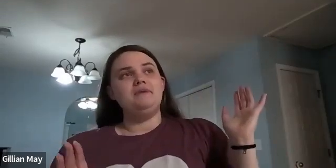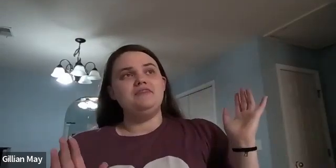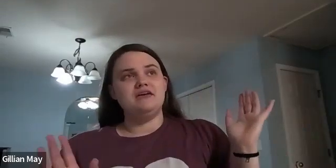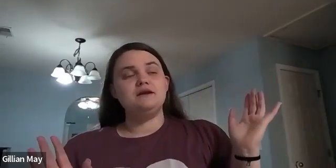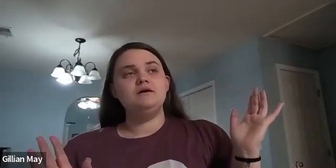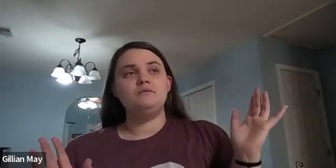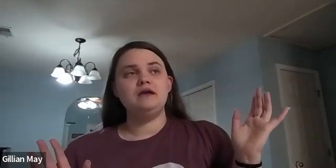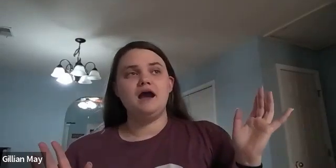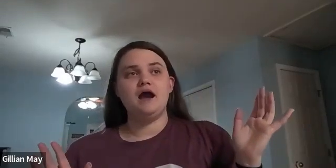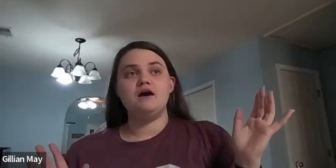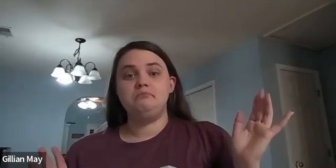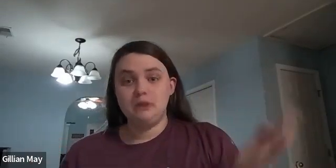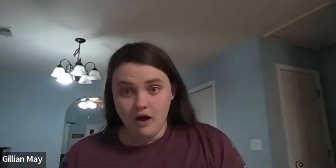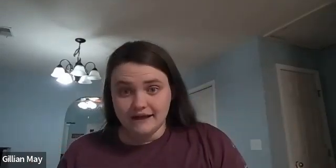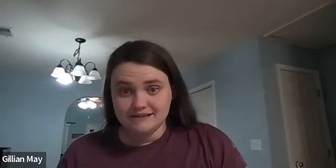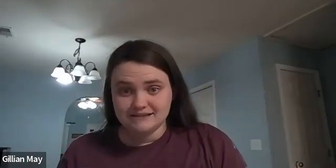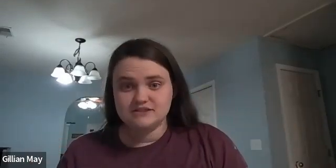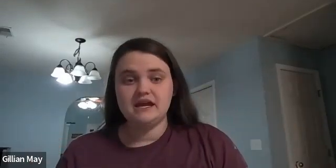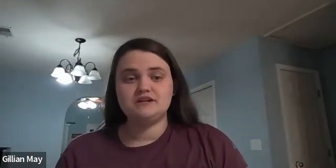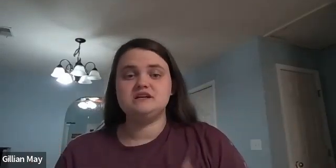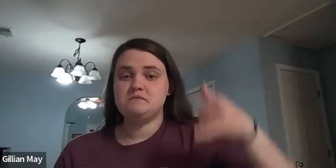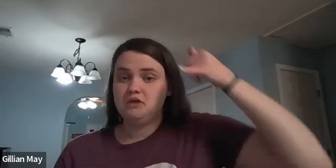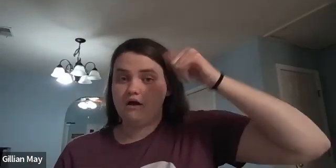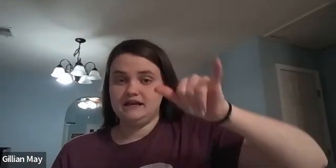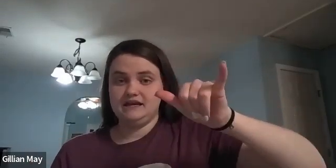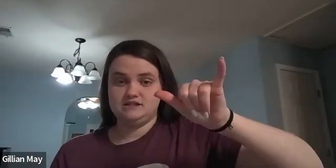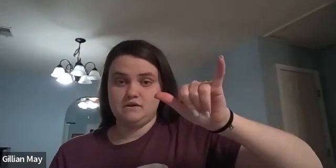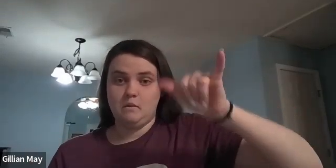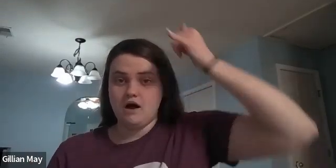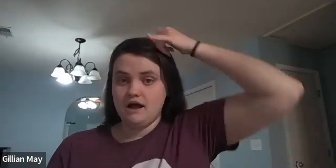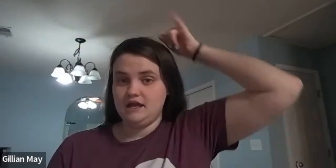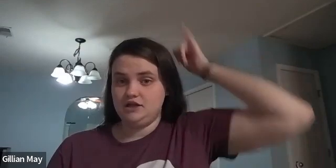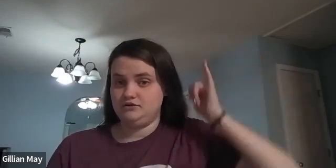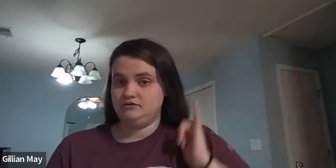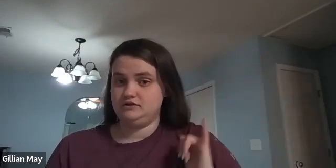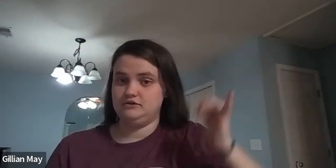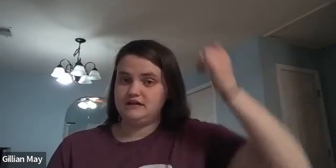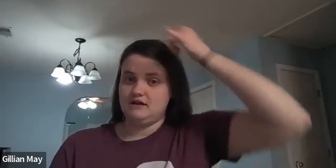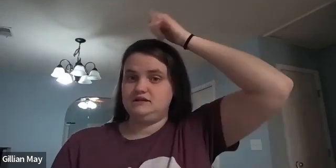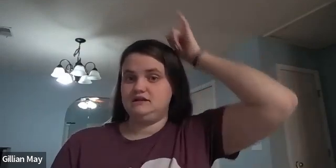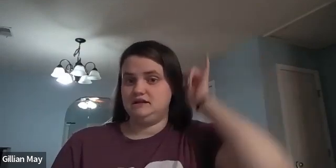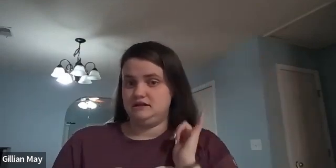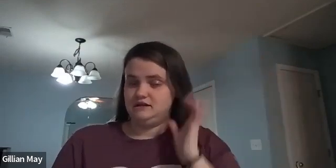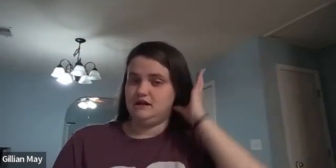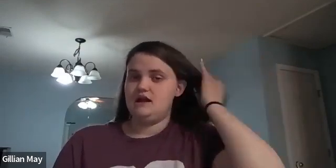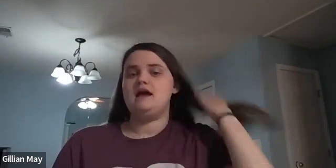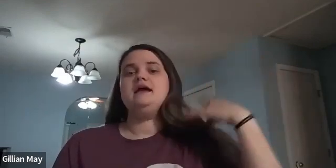and then we have blonde. So the actual sign for blonde, it's the Y and you go down.